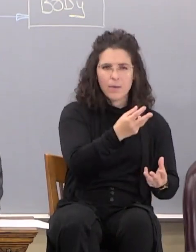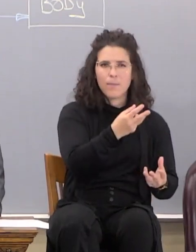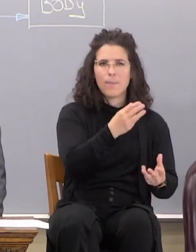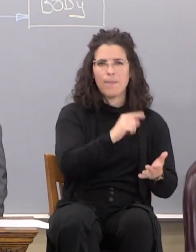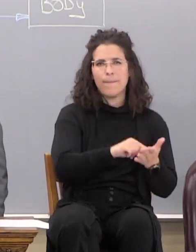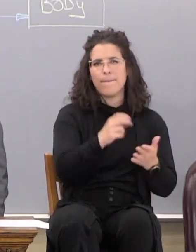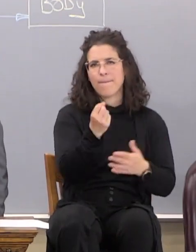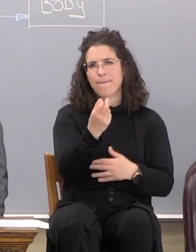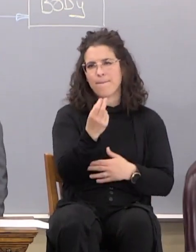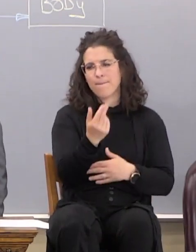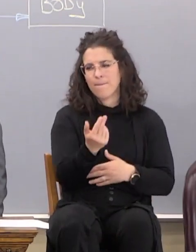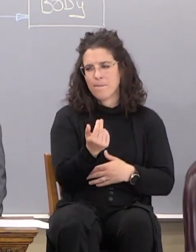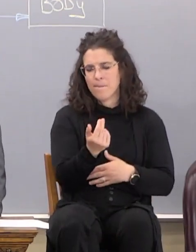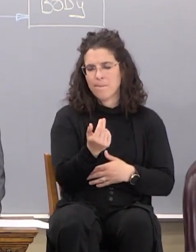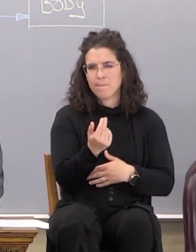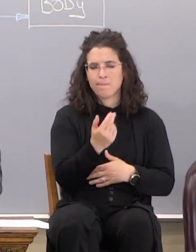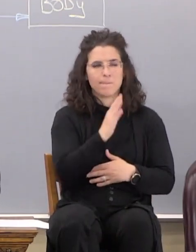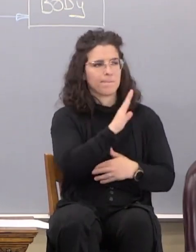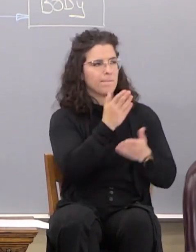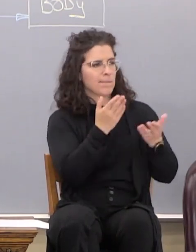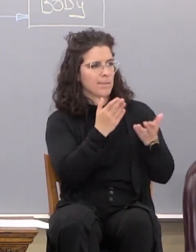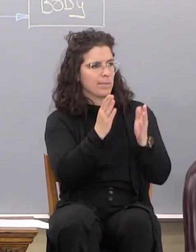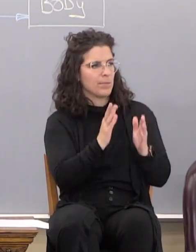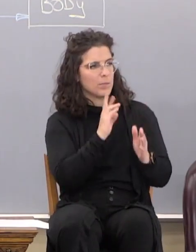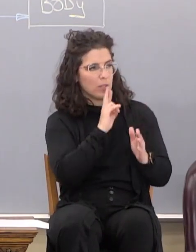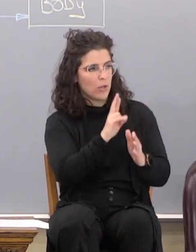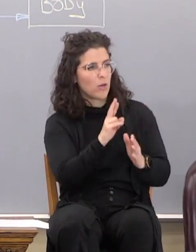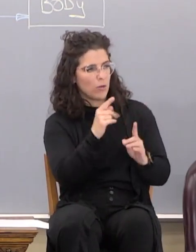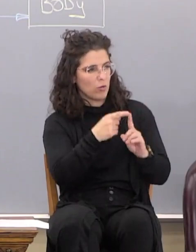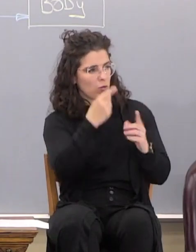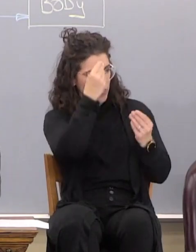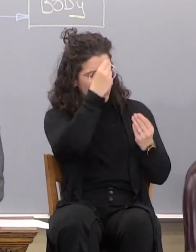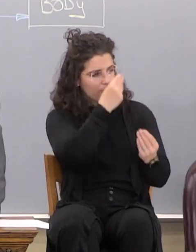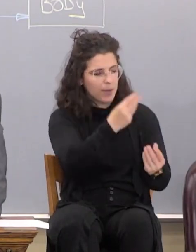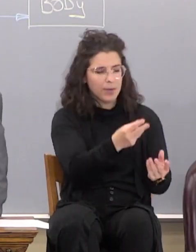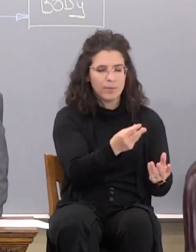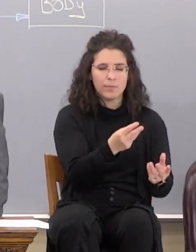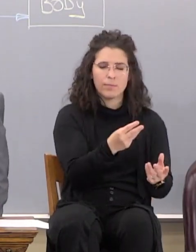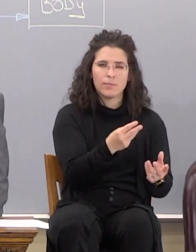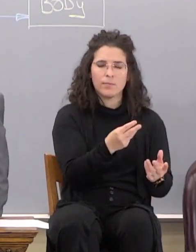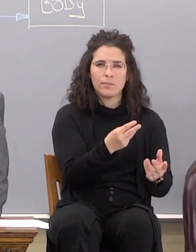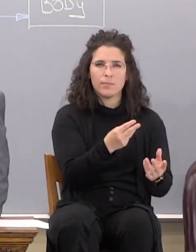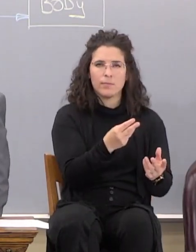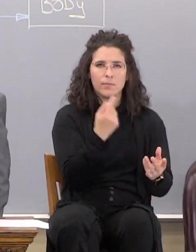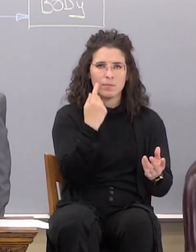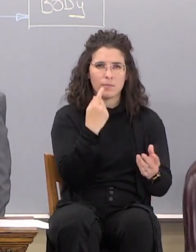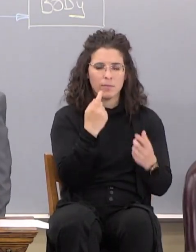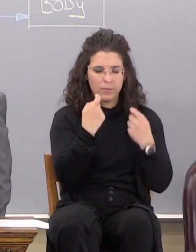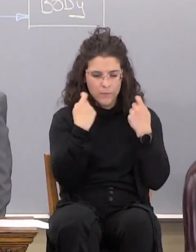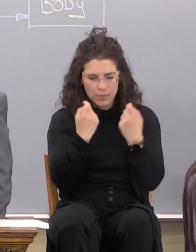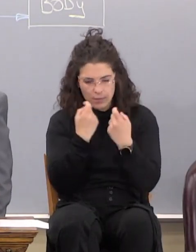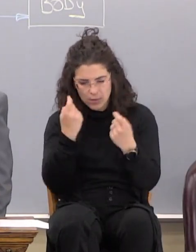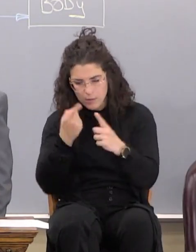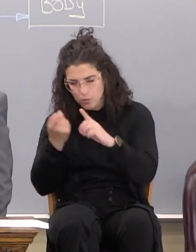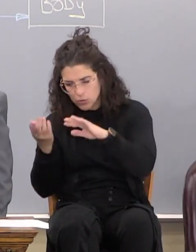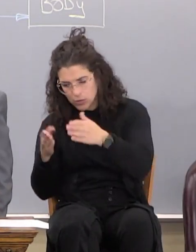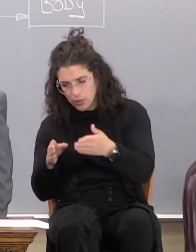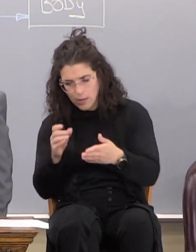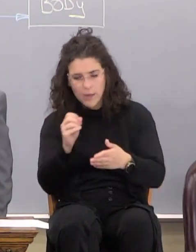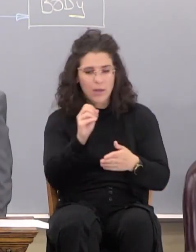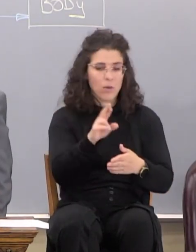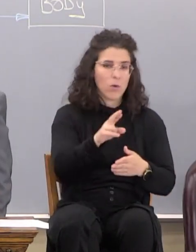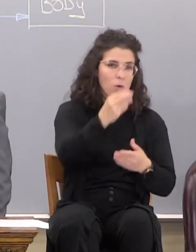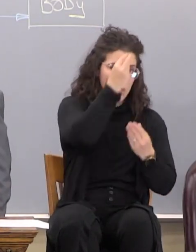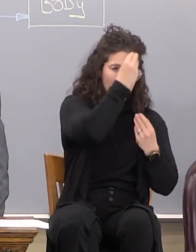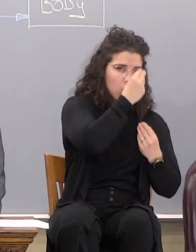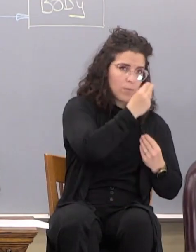13, his servants you are to whom you obey, well, the sin unto death, obedience unto